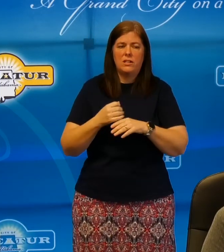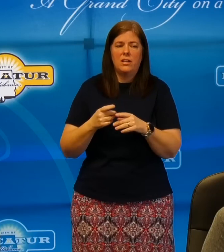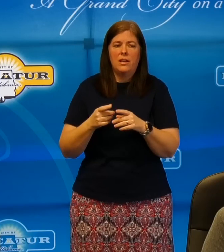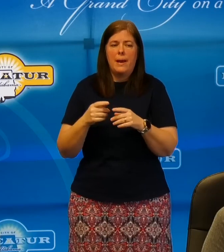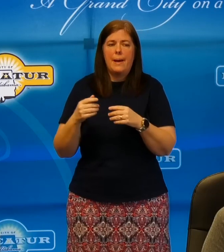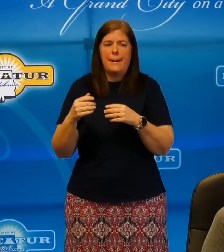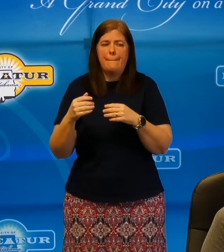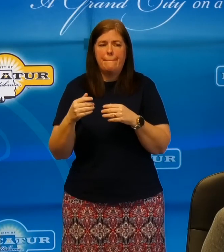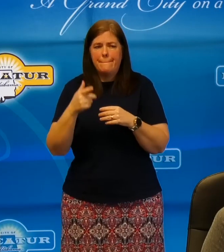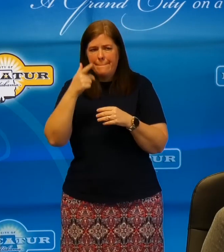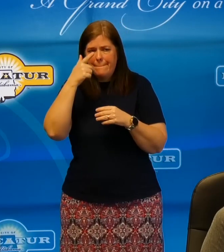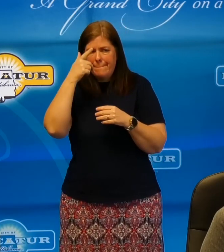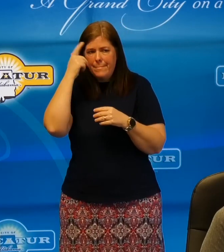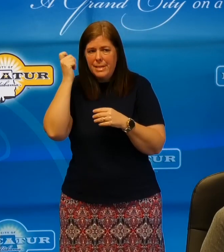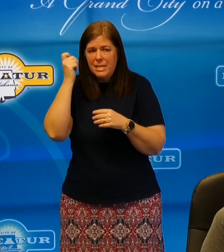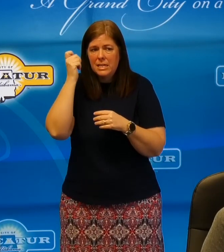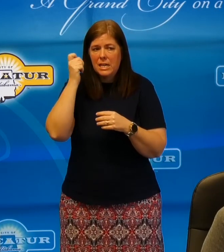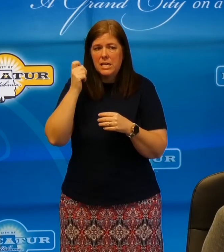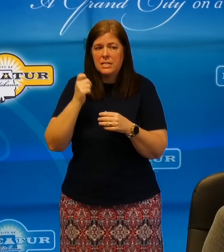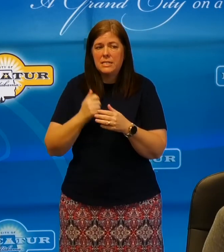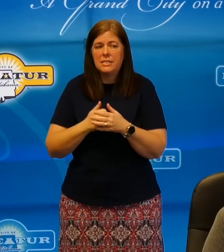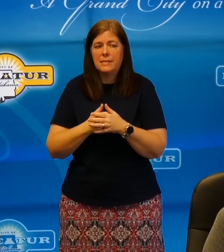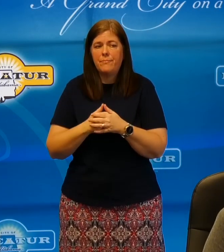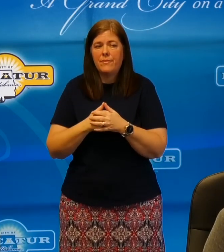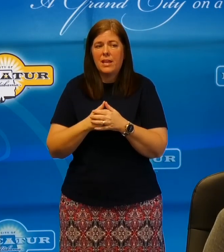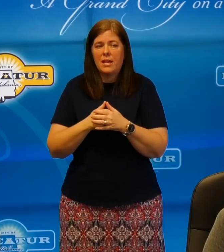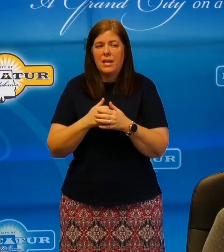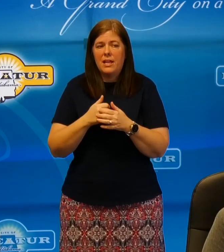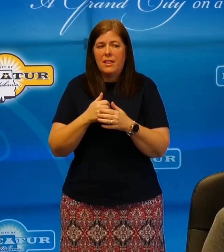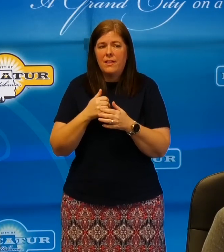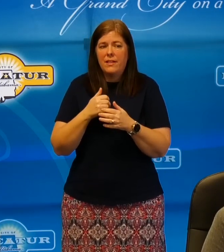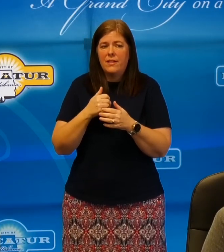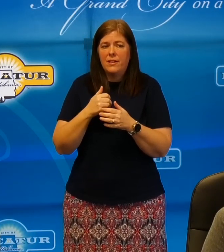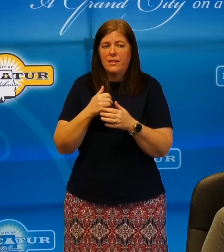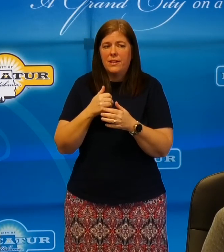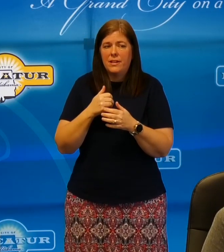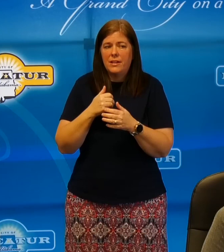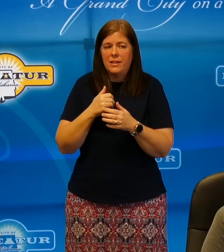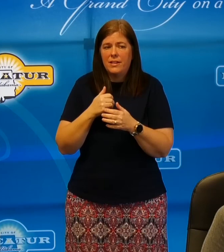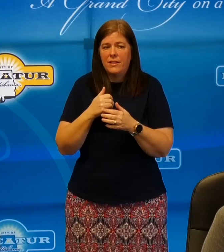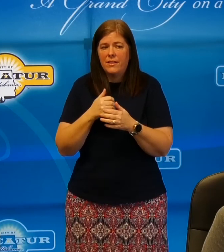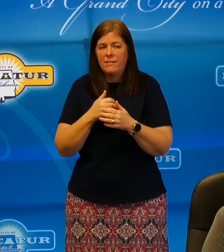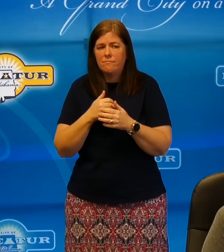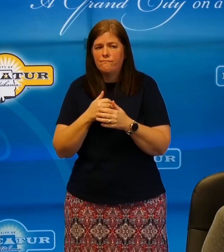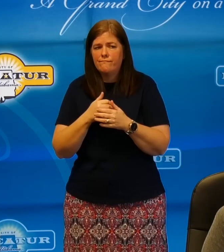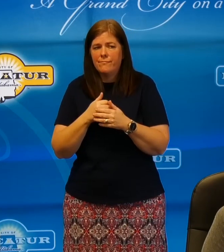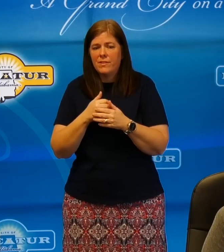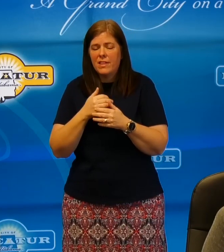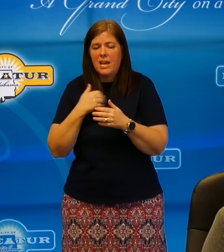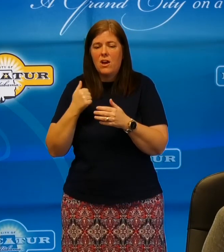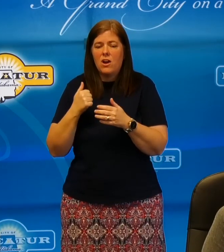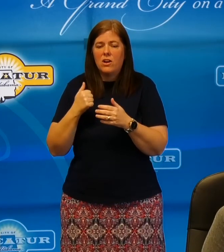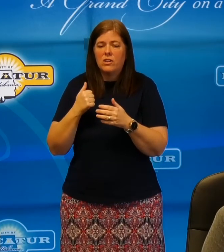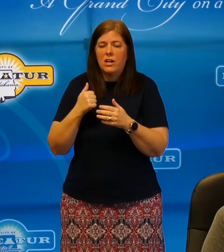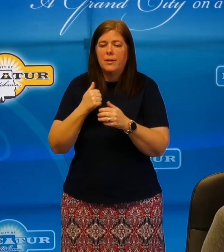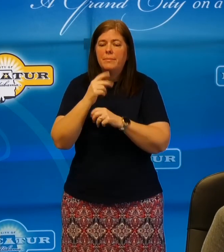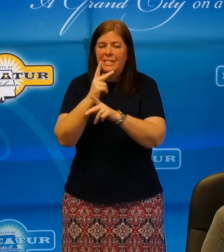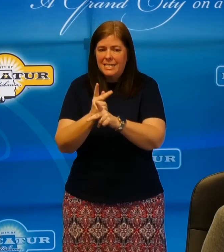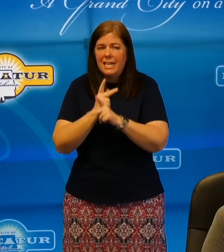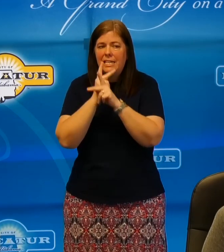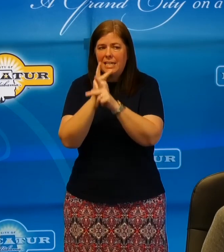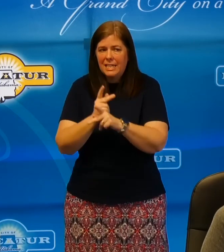stringent operation in PPE. Of course, we're doing the regular